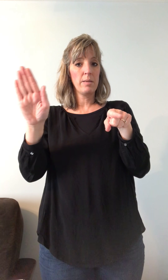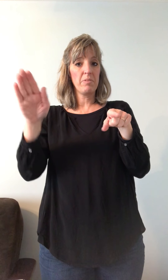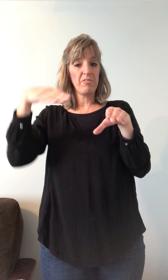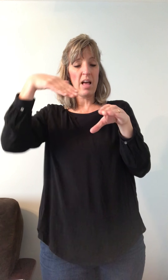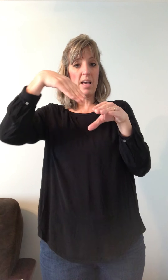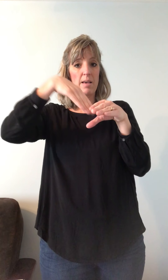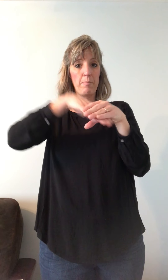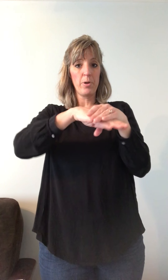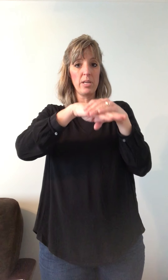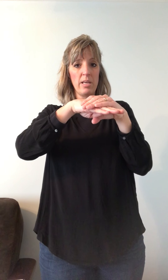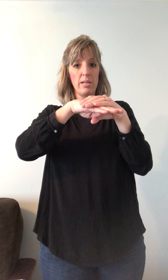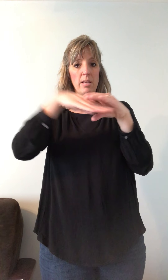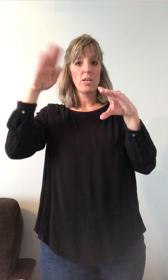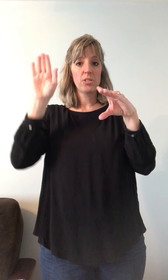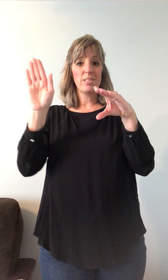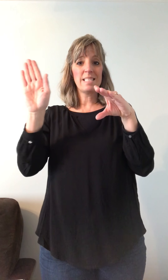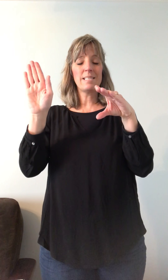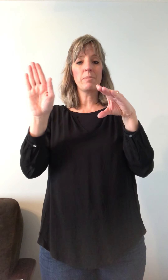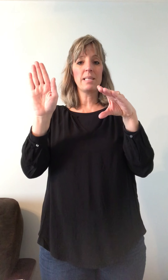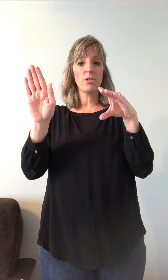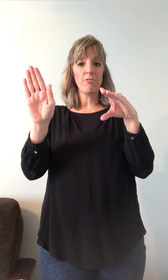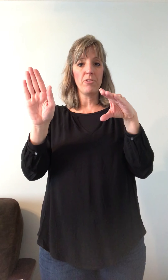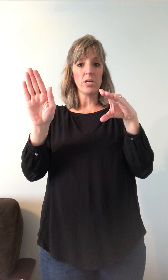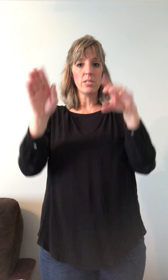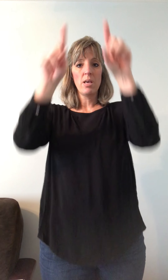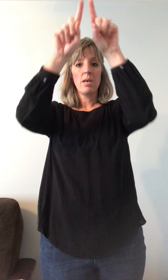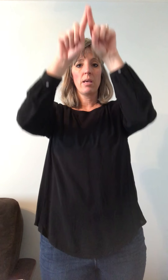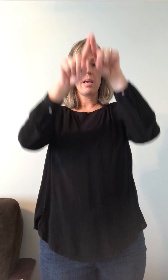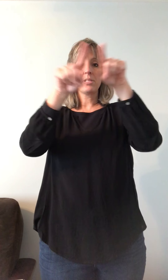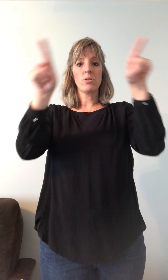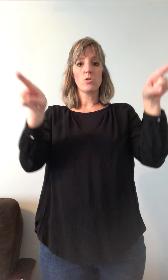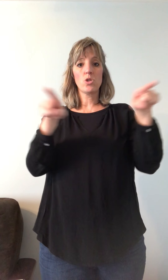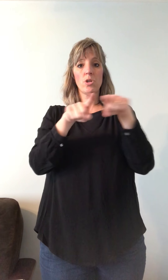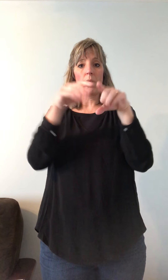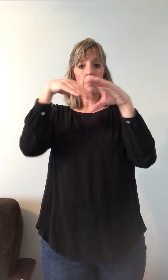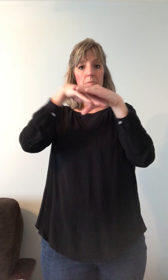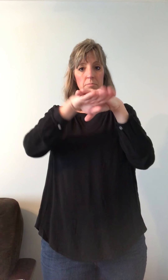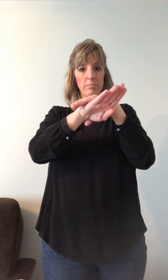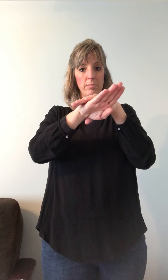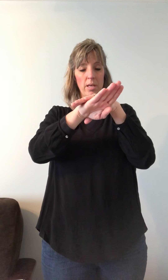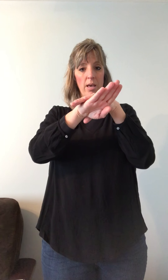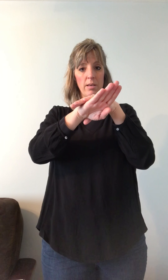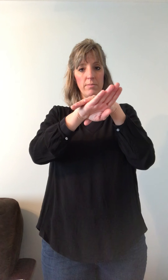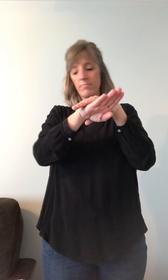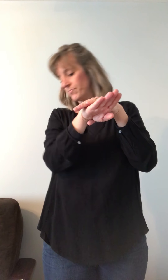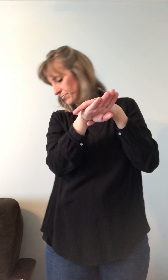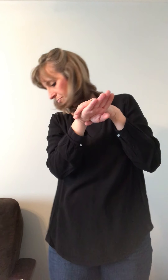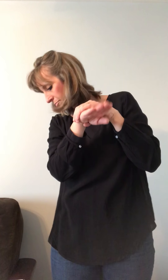it flat, and put it in. So this is symbolizing your foot. Okay, so stirrup. Okay.